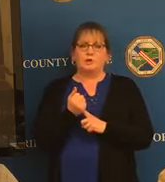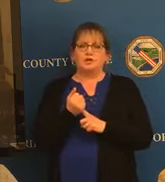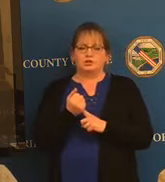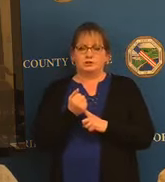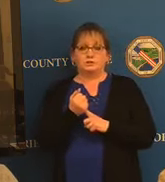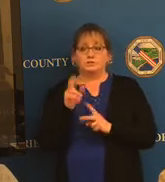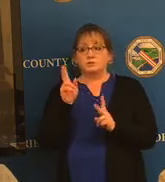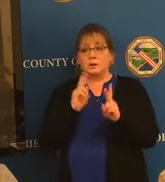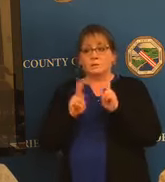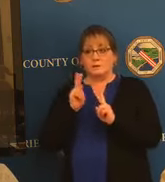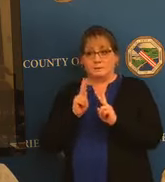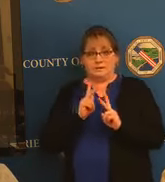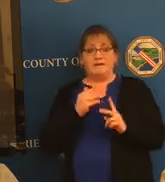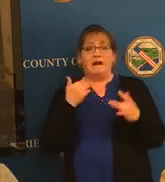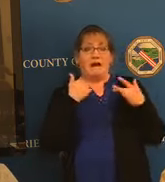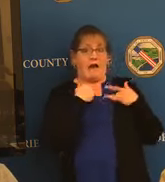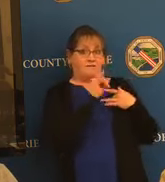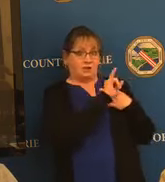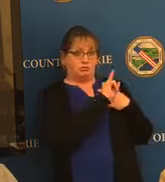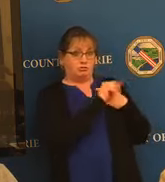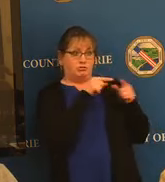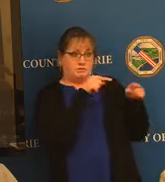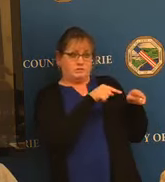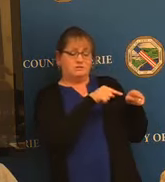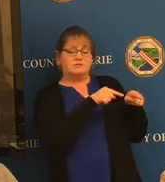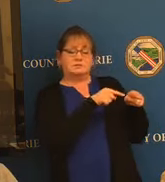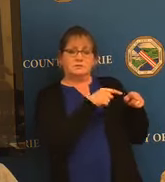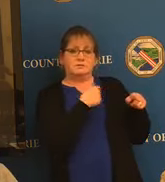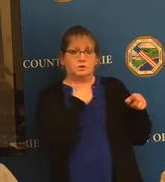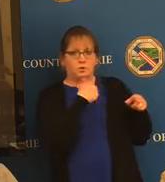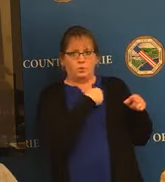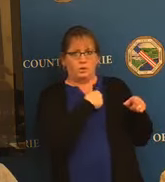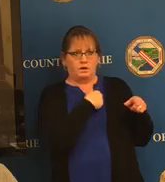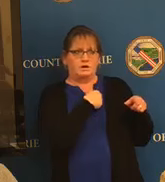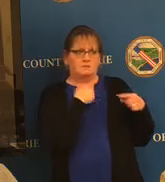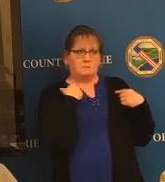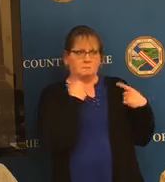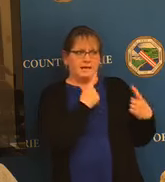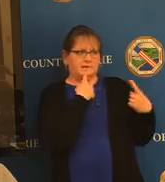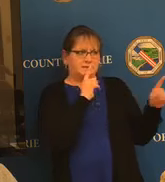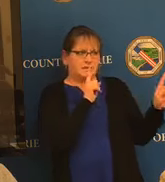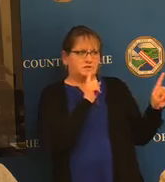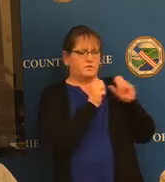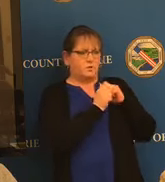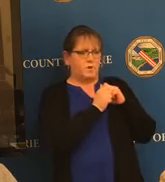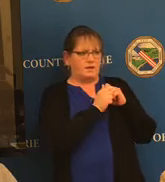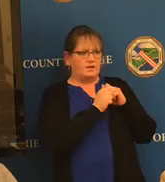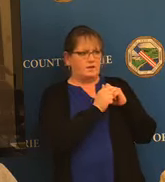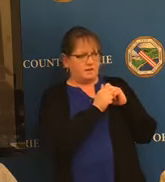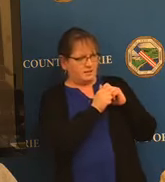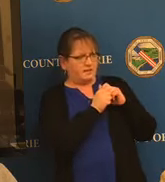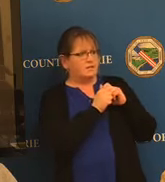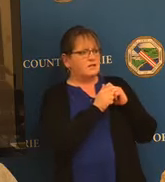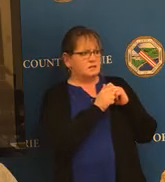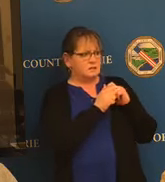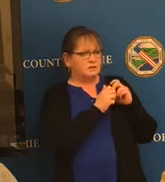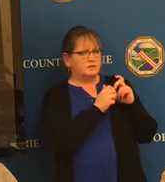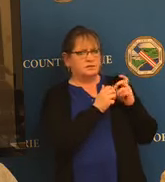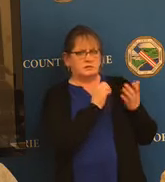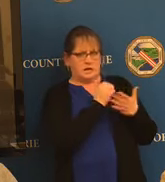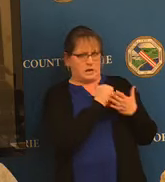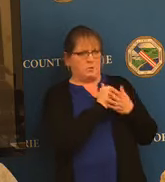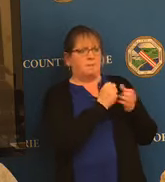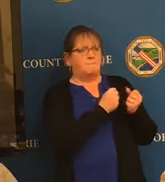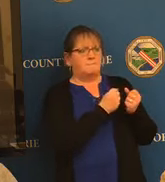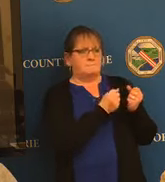people who do have insurance, and I know that we've been successful with our, getting many people in